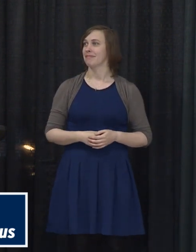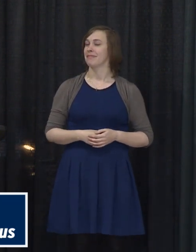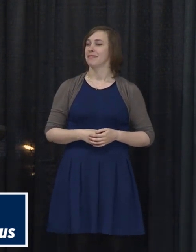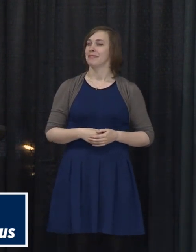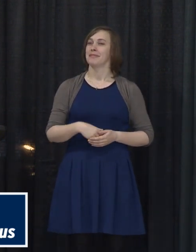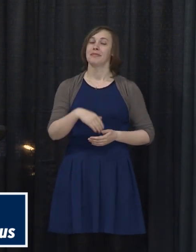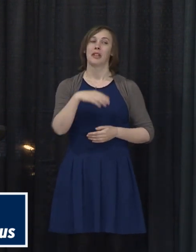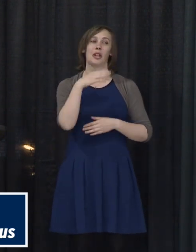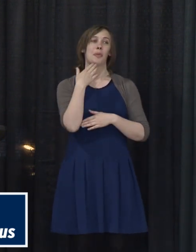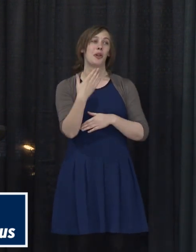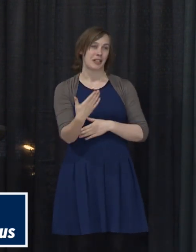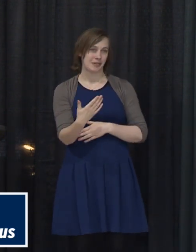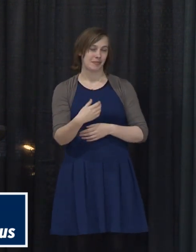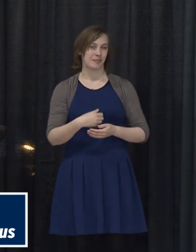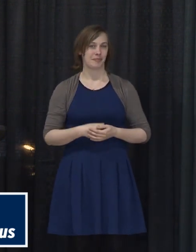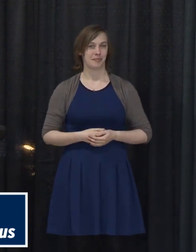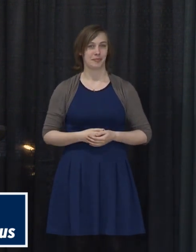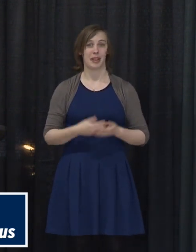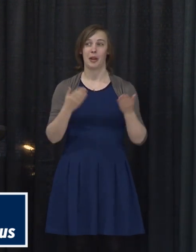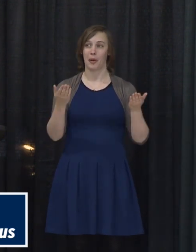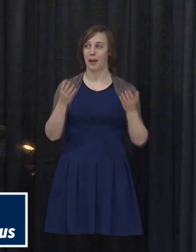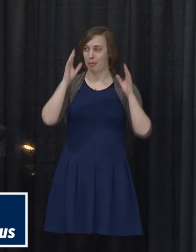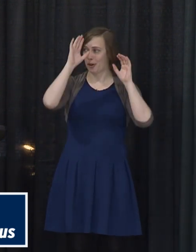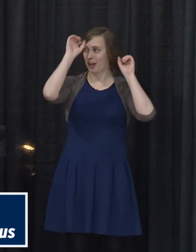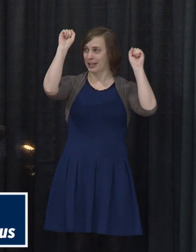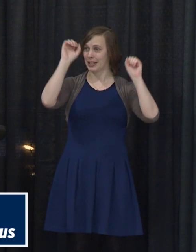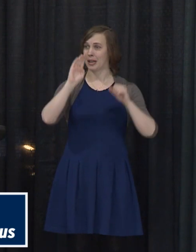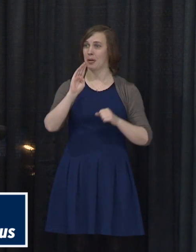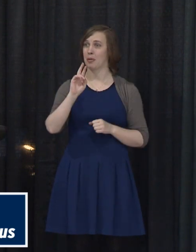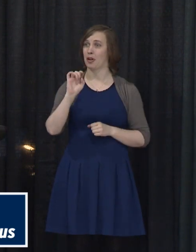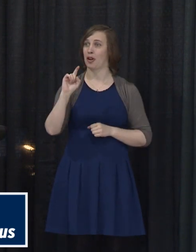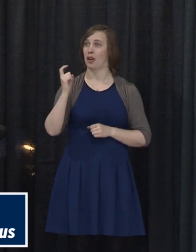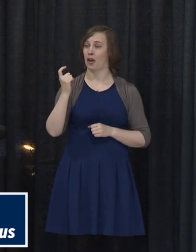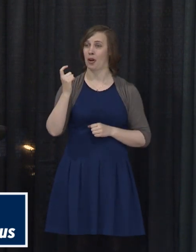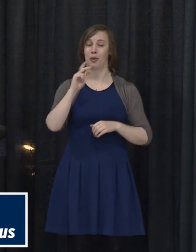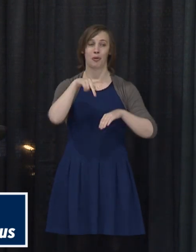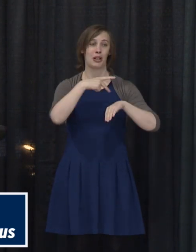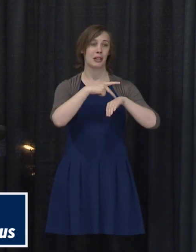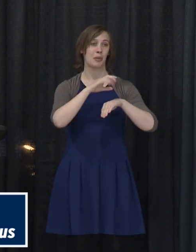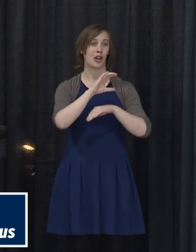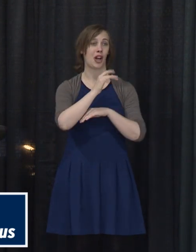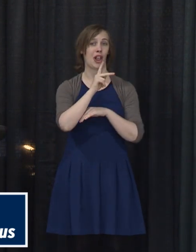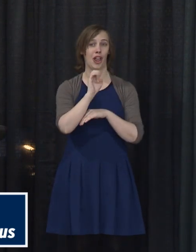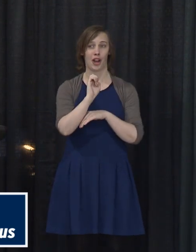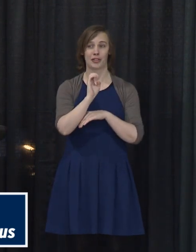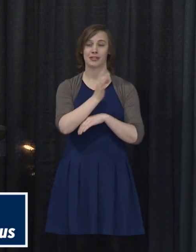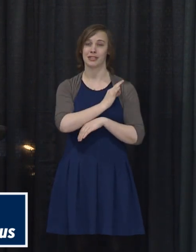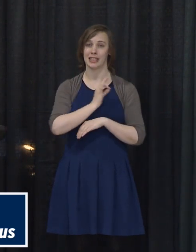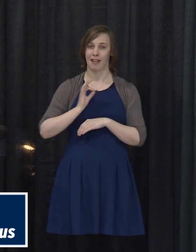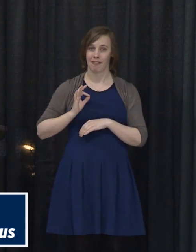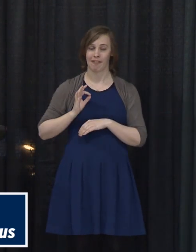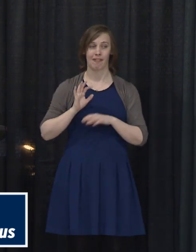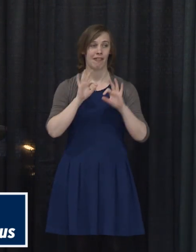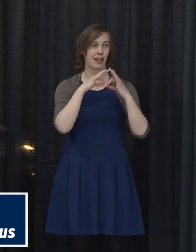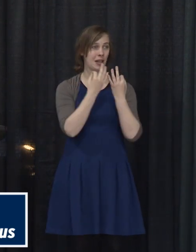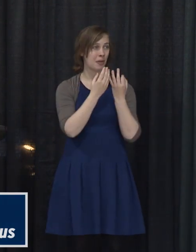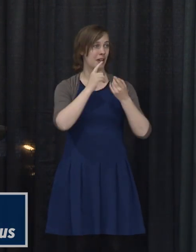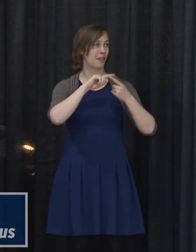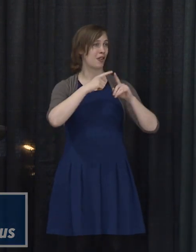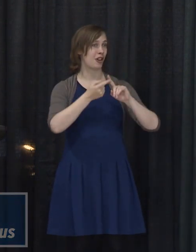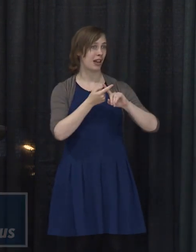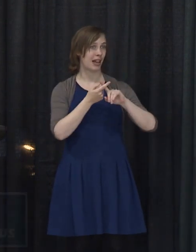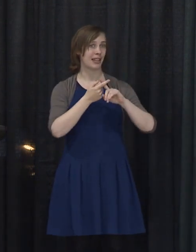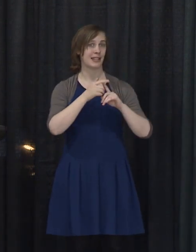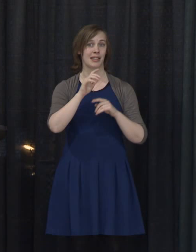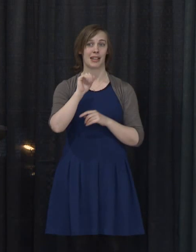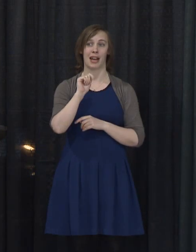Good morning. Welcome, President Bureau, Principal Clark, faculty and staff, family, friends, visiting